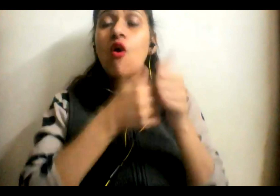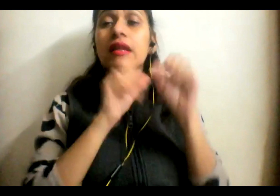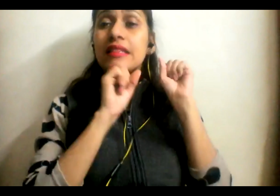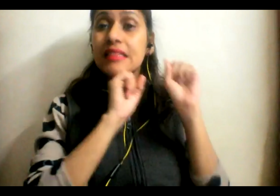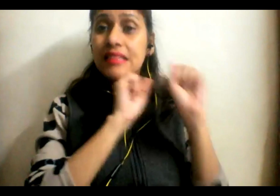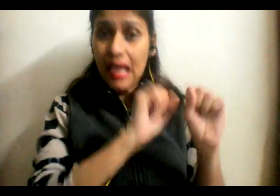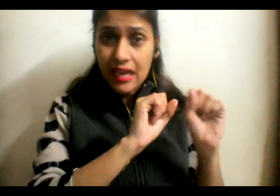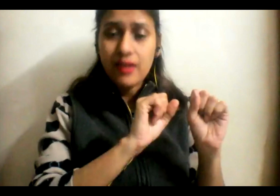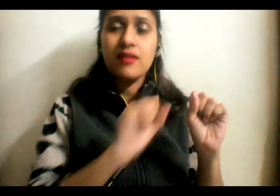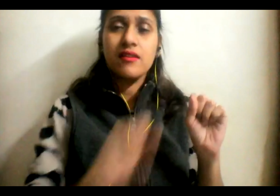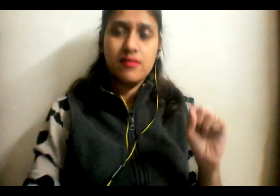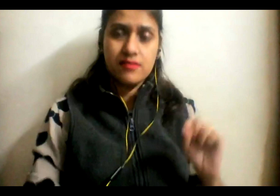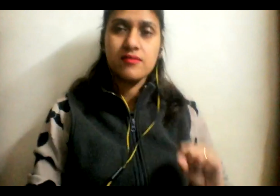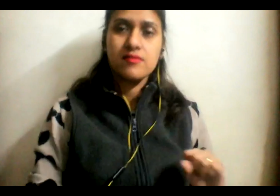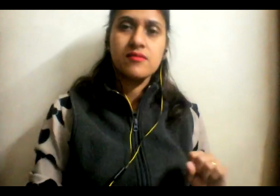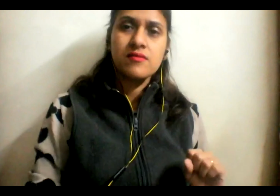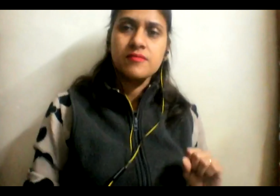that context,